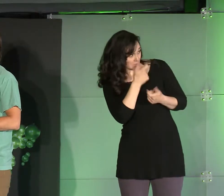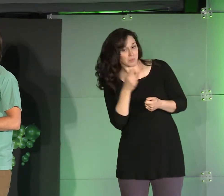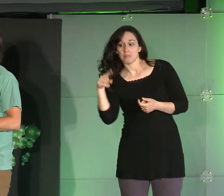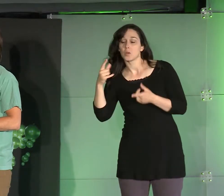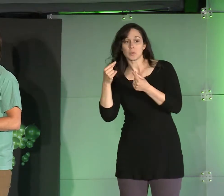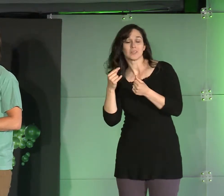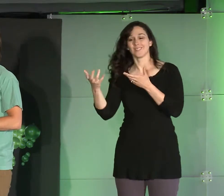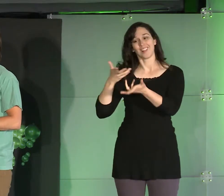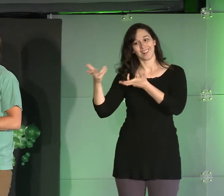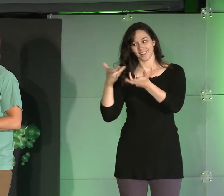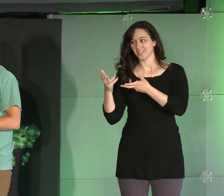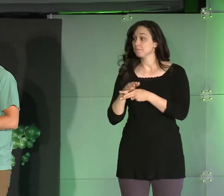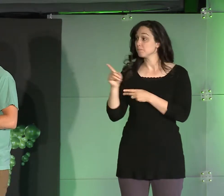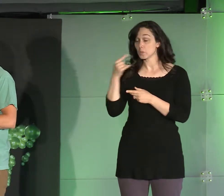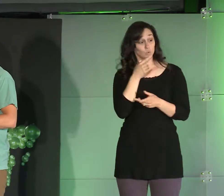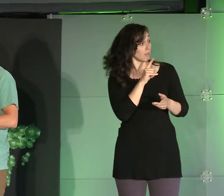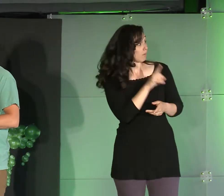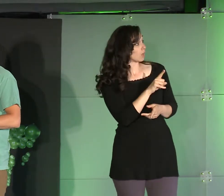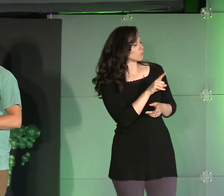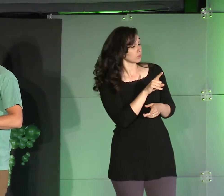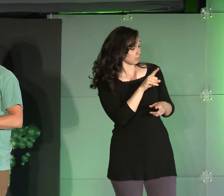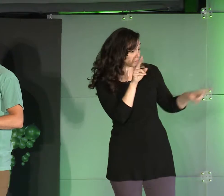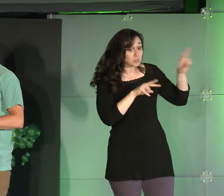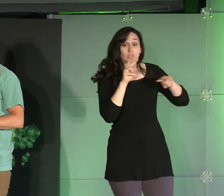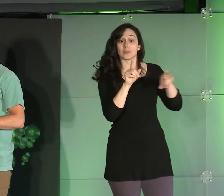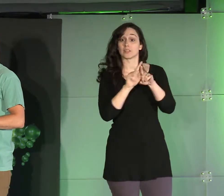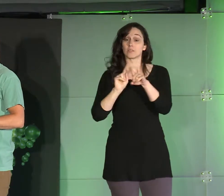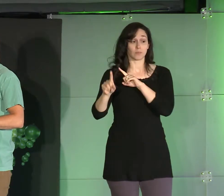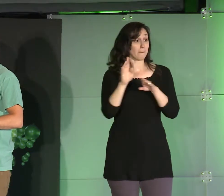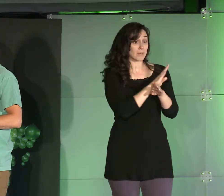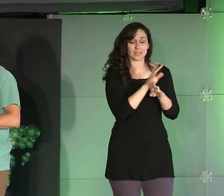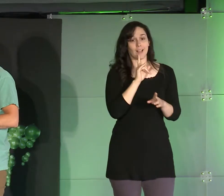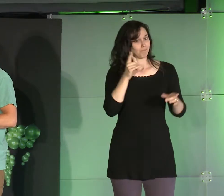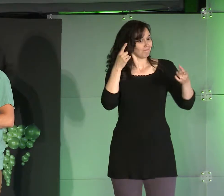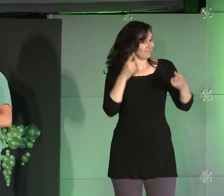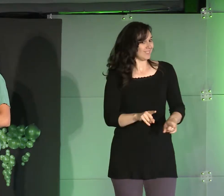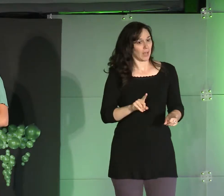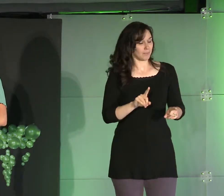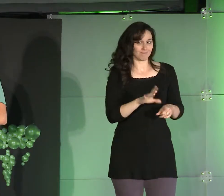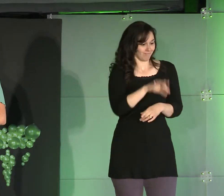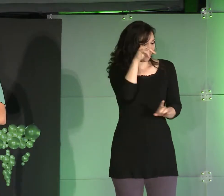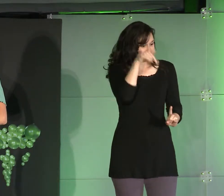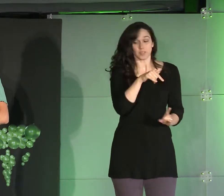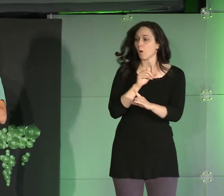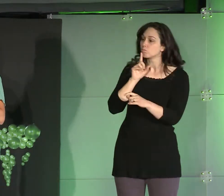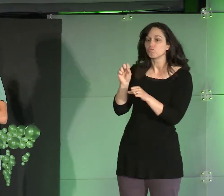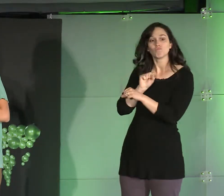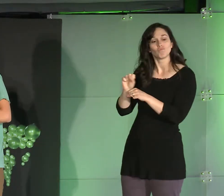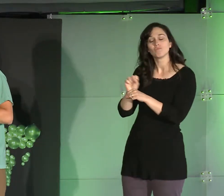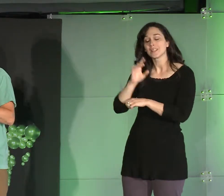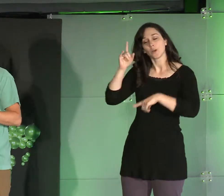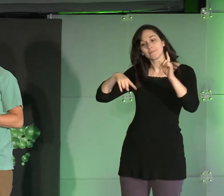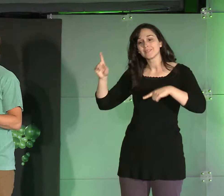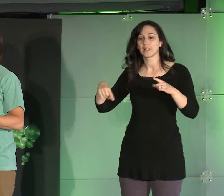stuff together. Right. But you said you did actually look at different industries and just happened to land on this particular industry. Yeah, absolutely. Right? So various different